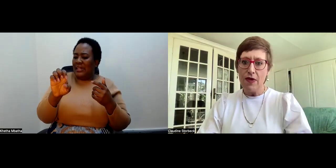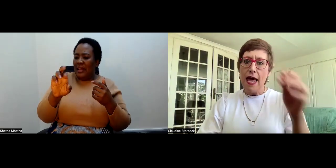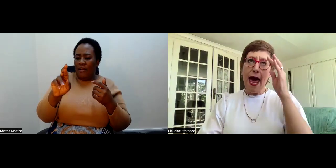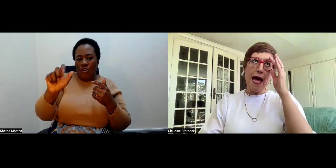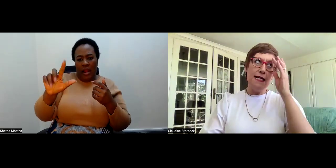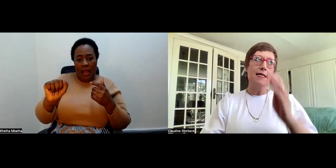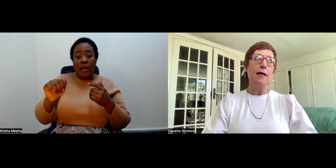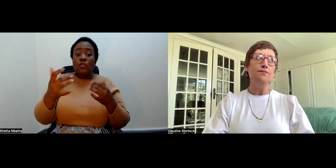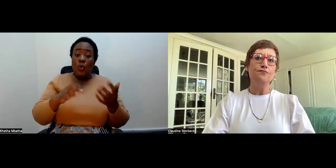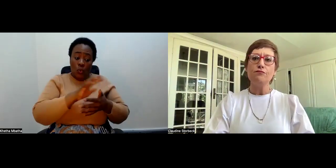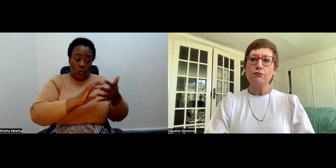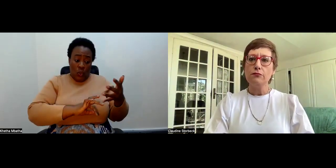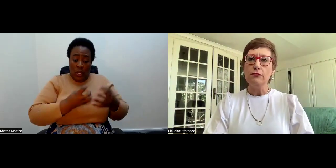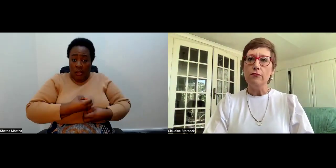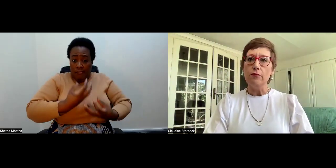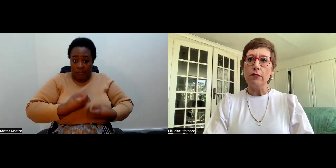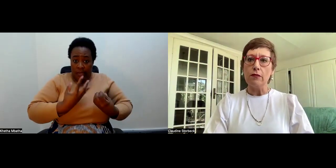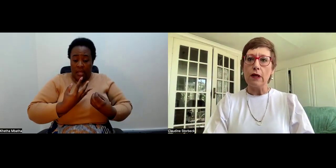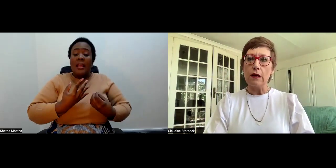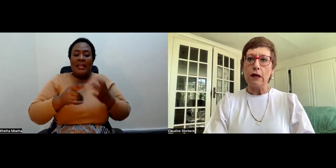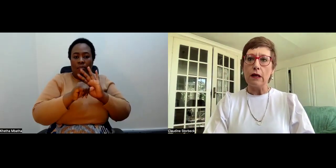literacy, and